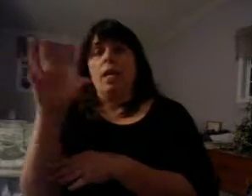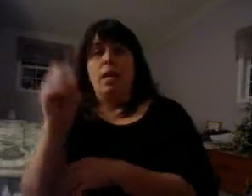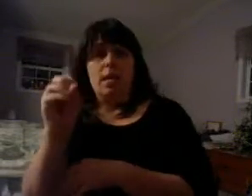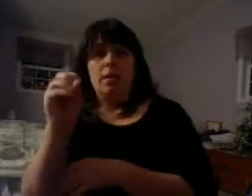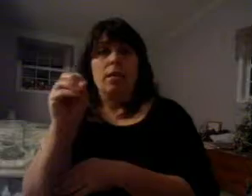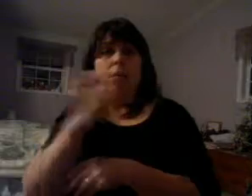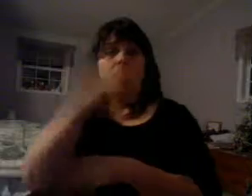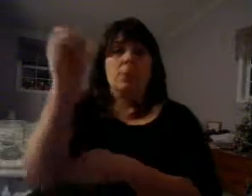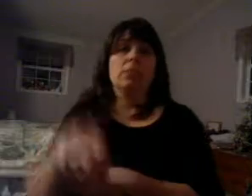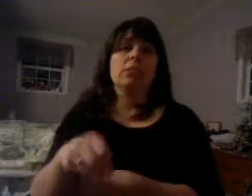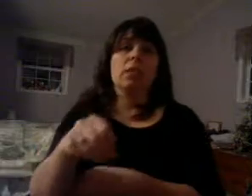ever get cleared.